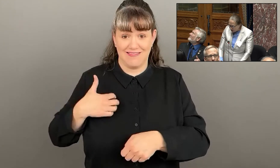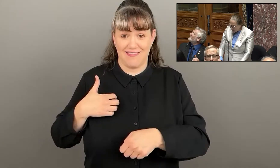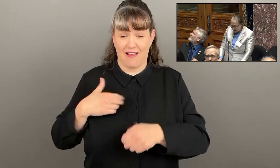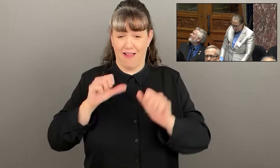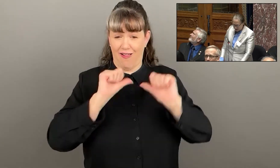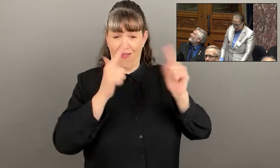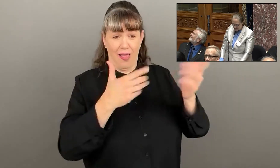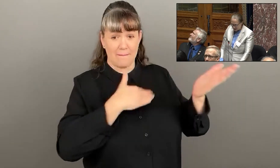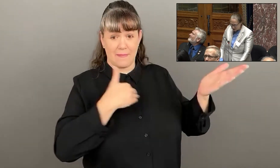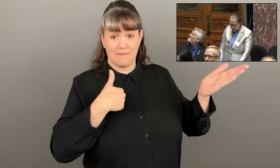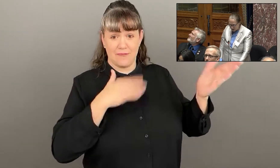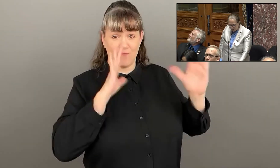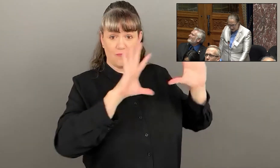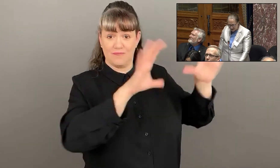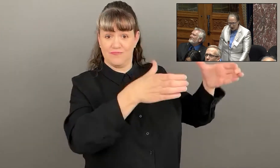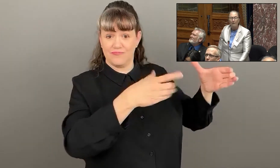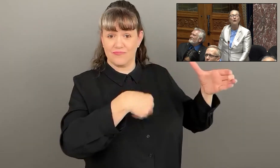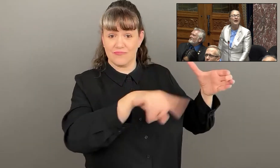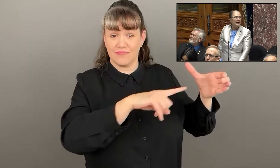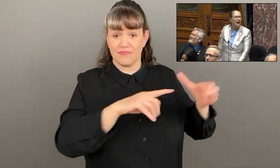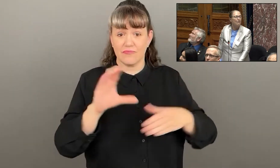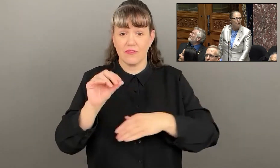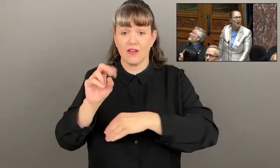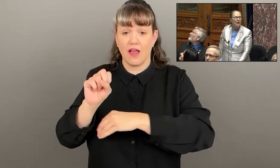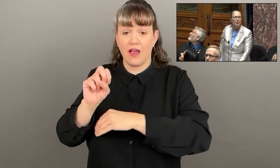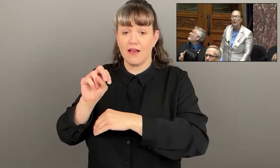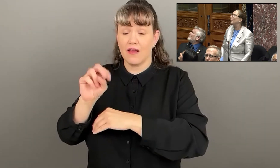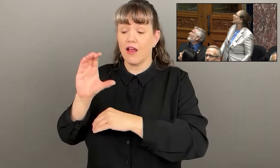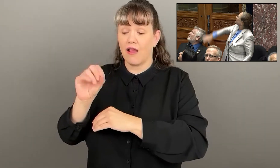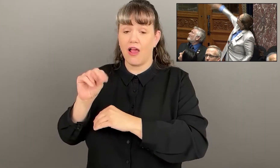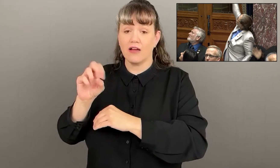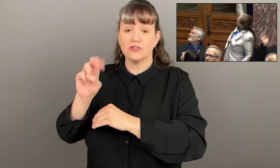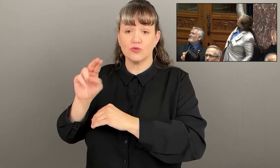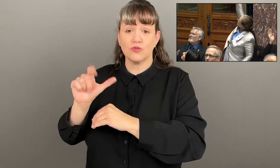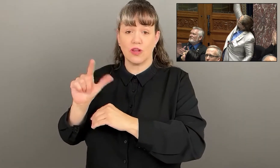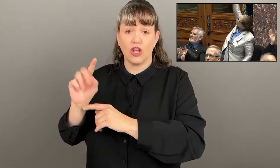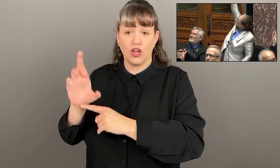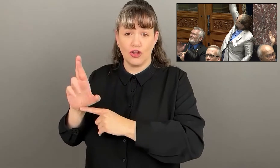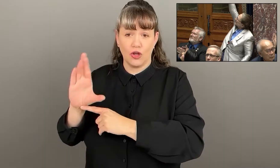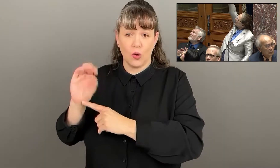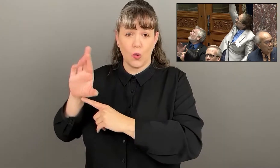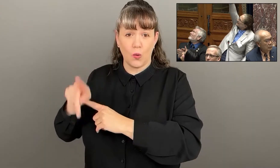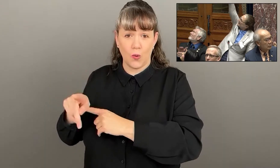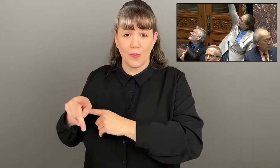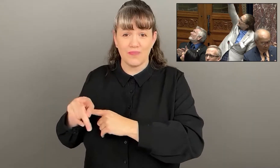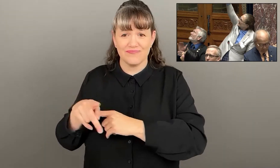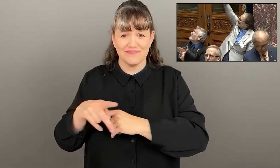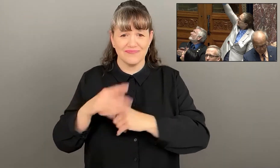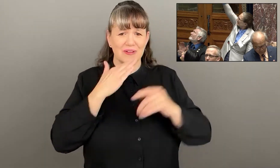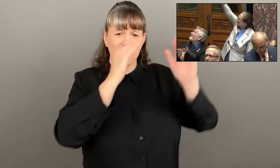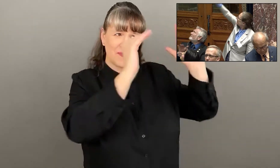ask that all members of this House join me in offering a very warm welcome.